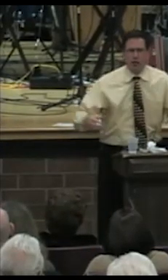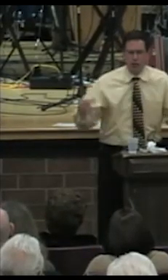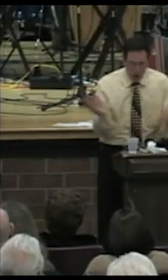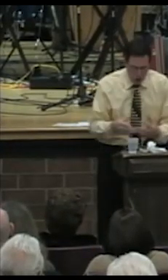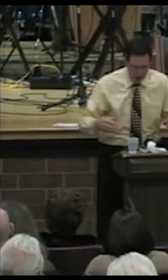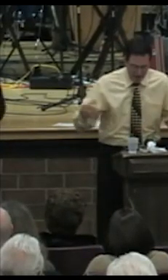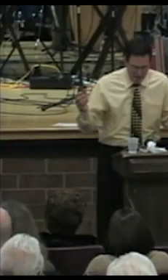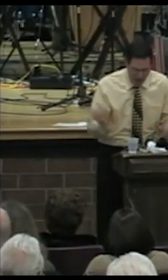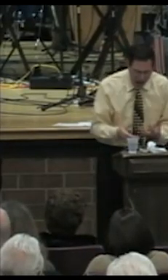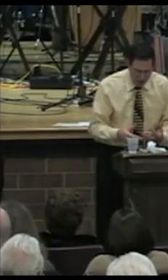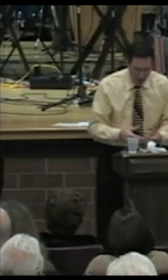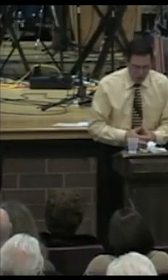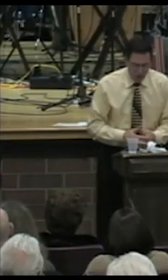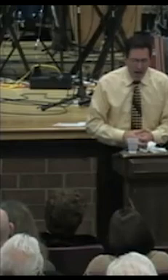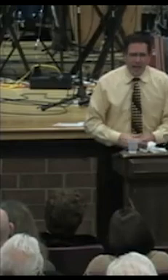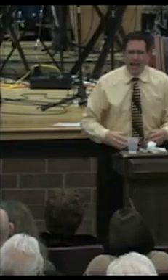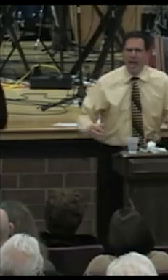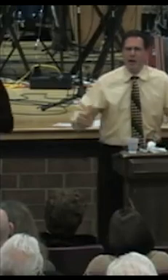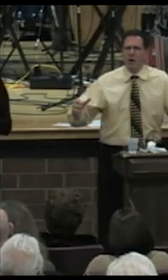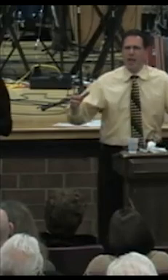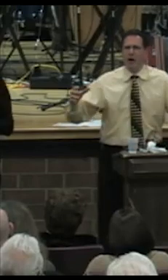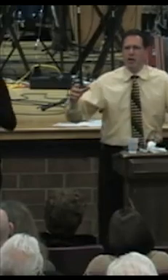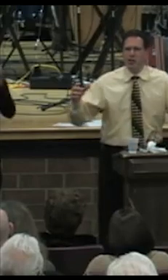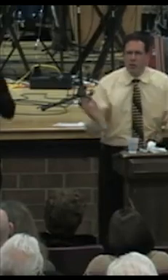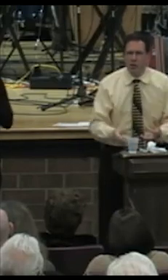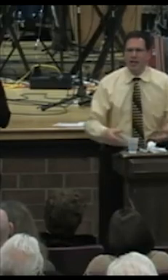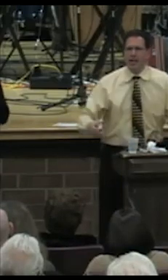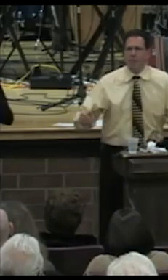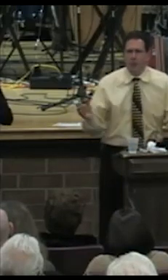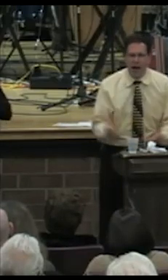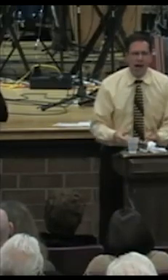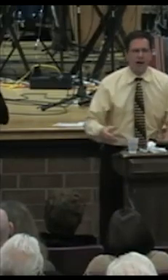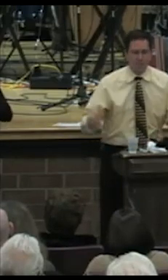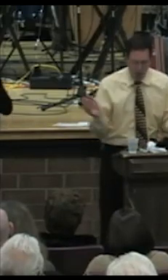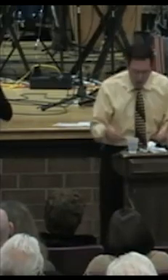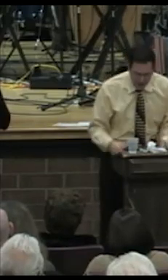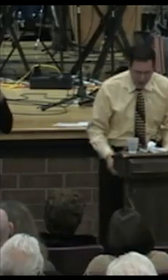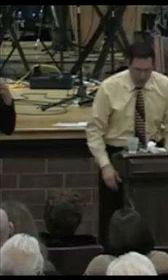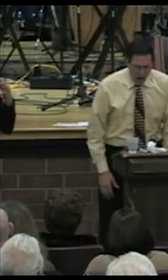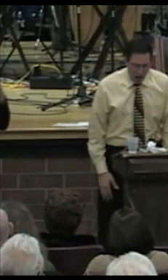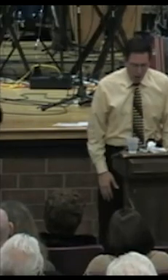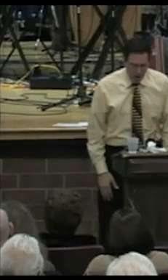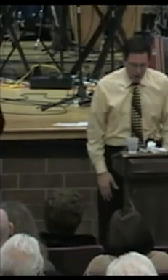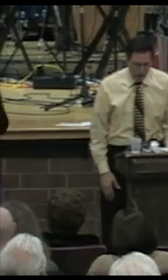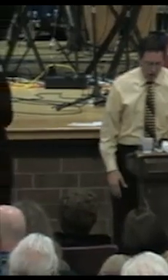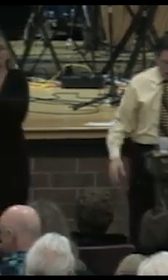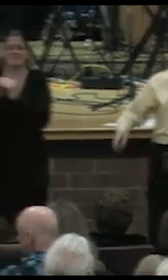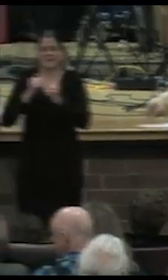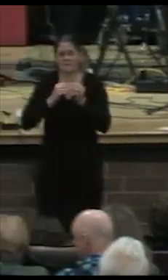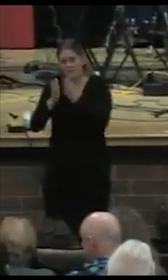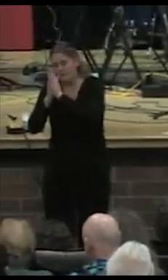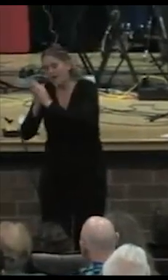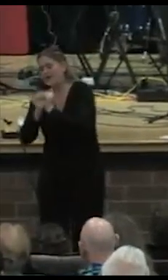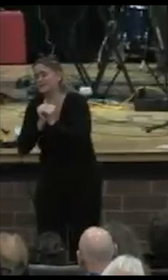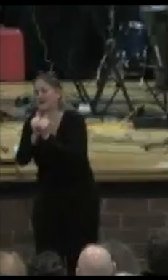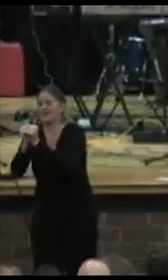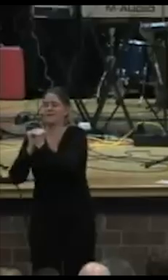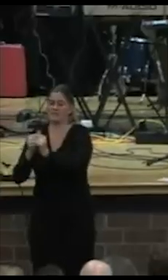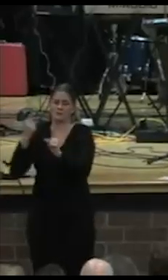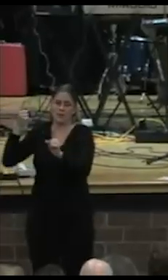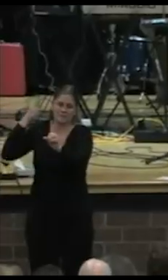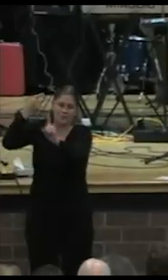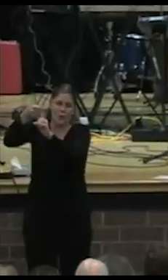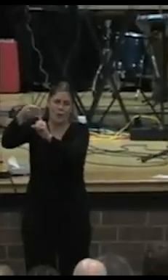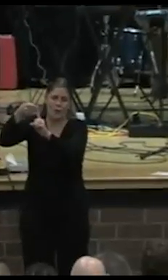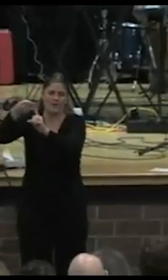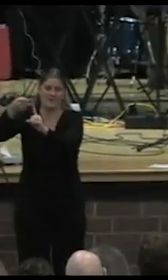cared for and used and valued came when they were in unity and prayer and purpose. I want you to know that the Roman